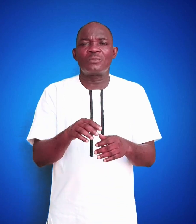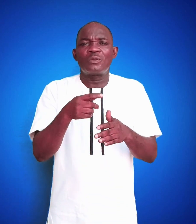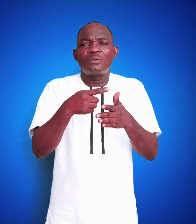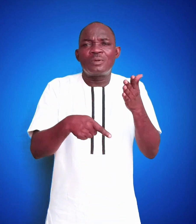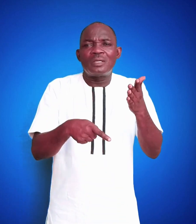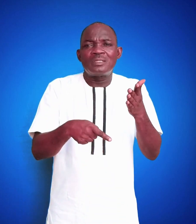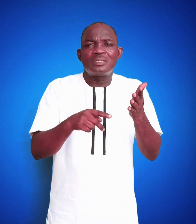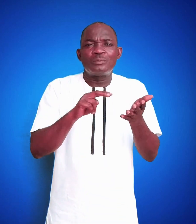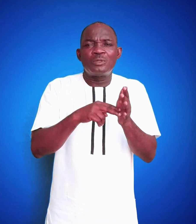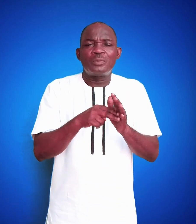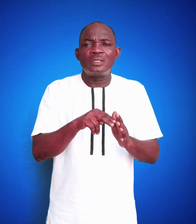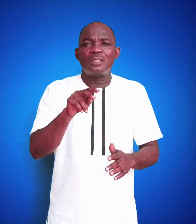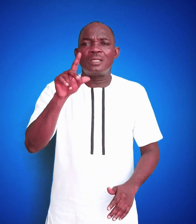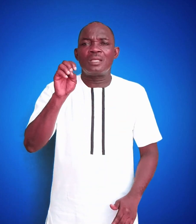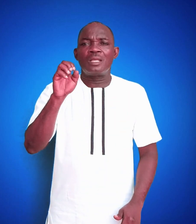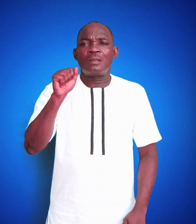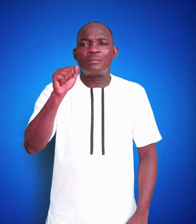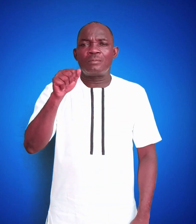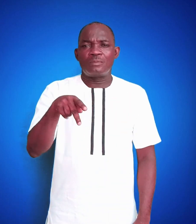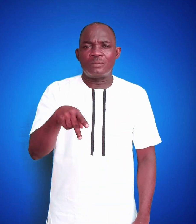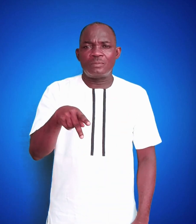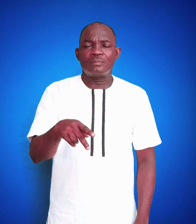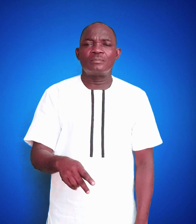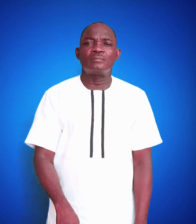What is LEAP?